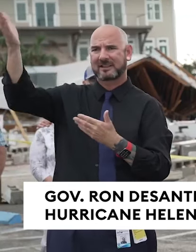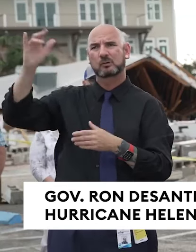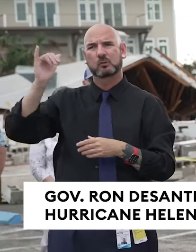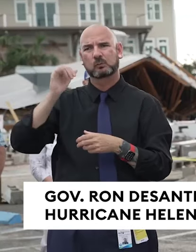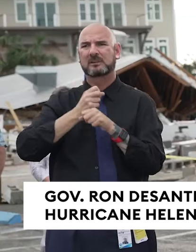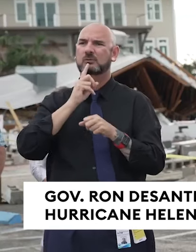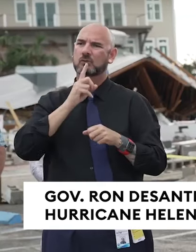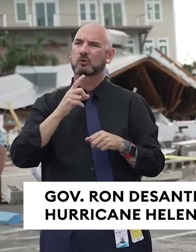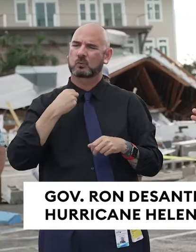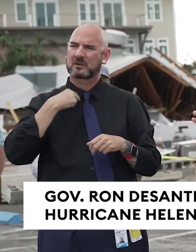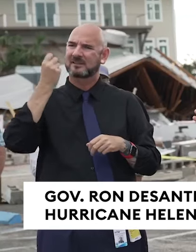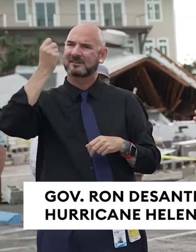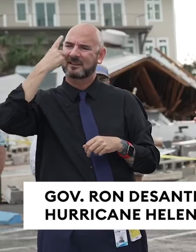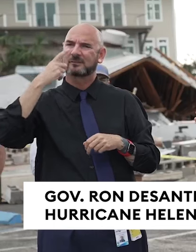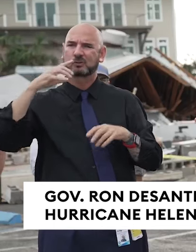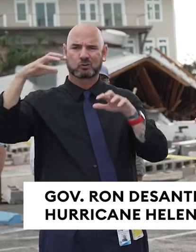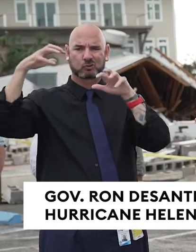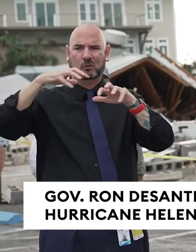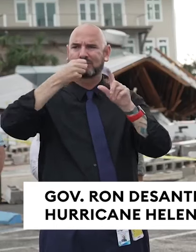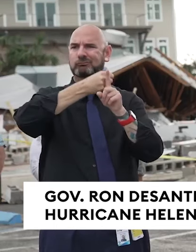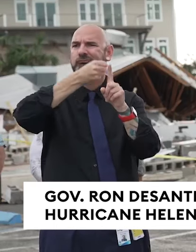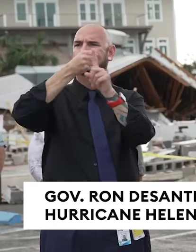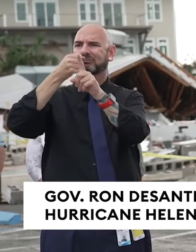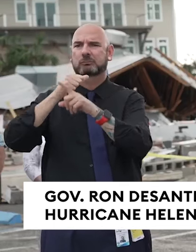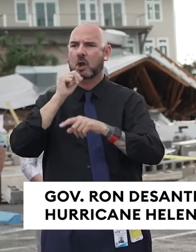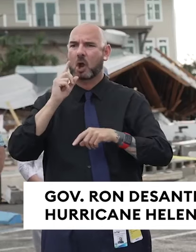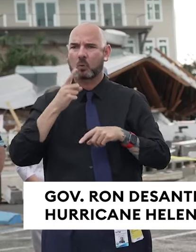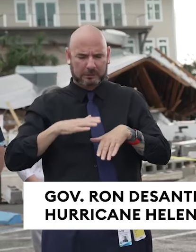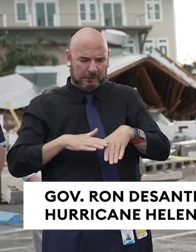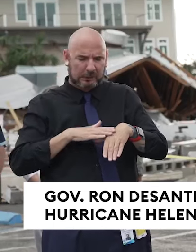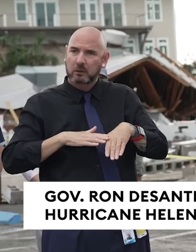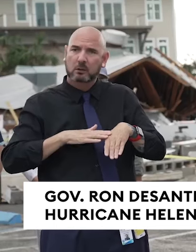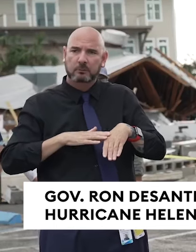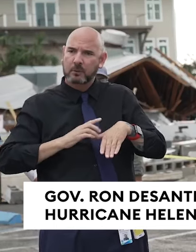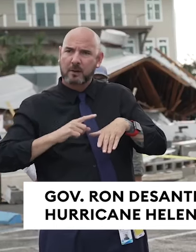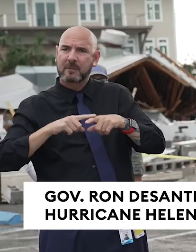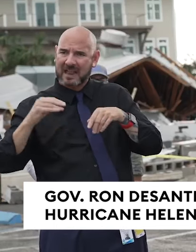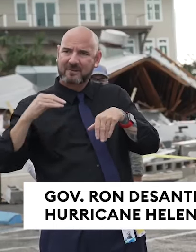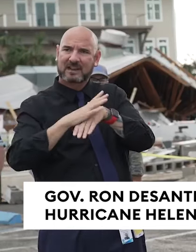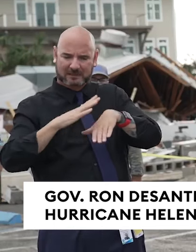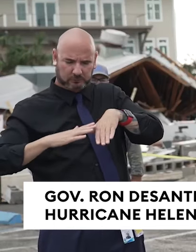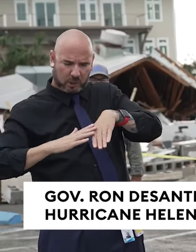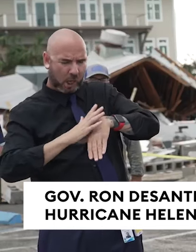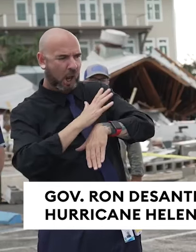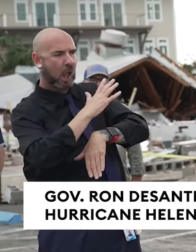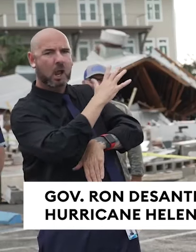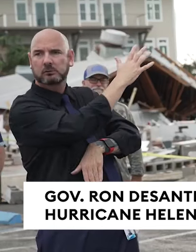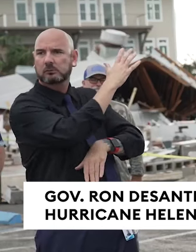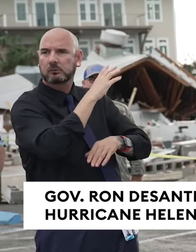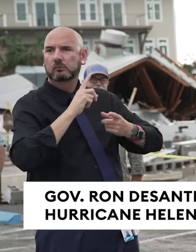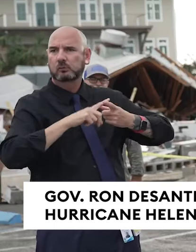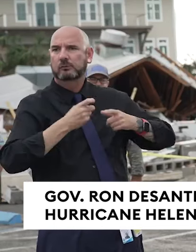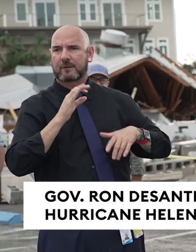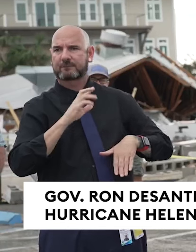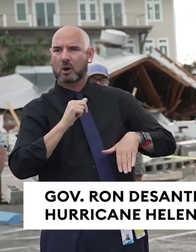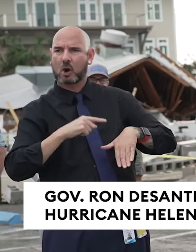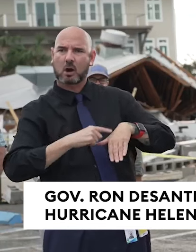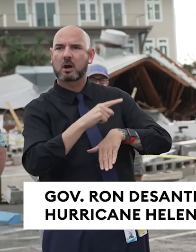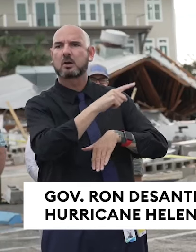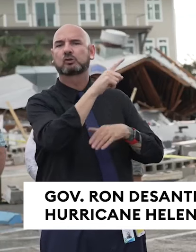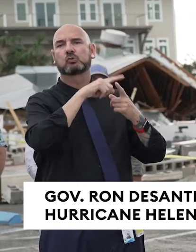storm had impacts far beyond our borders, and it's impacting Floridians in the North Carolina